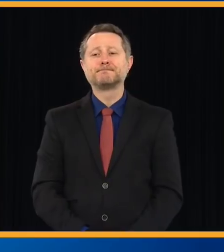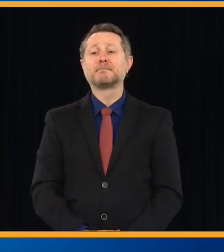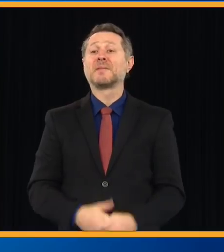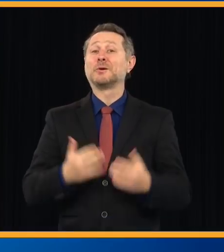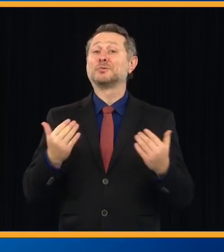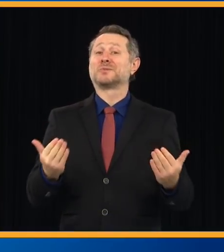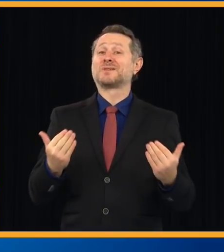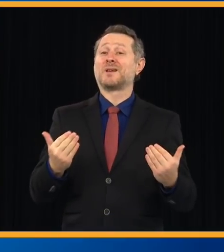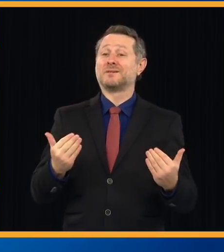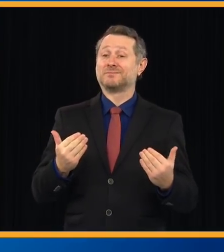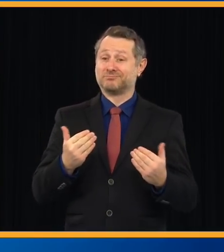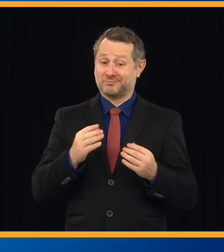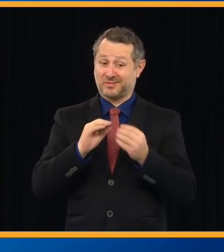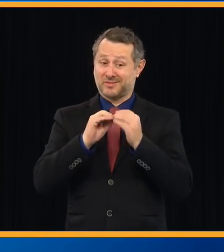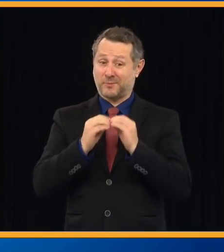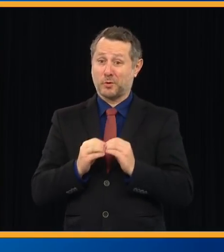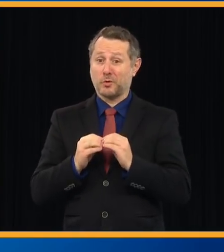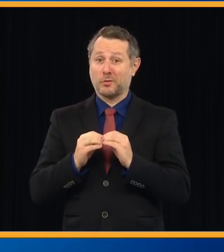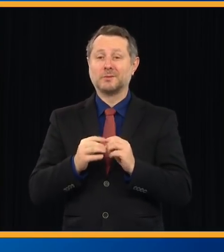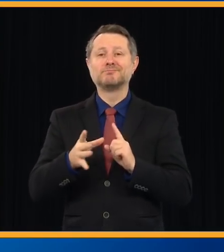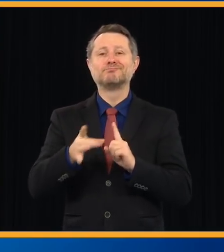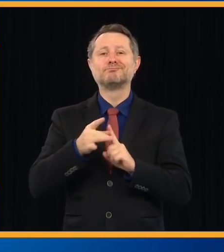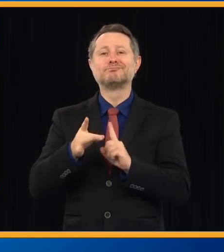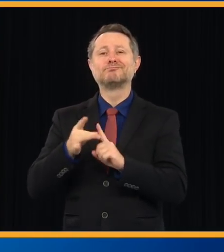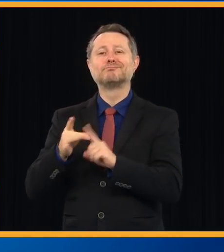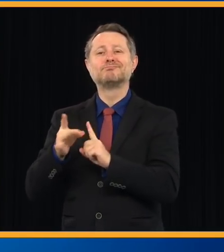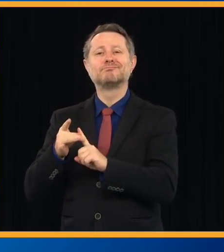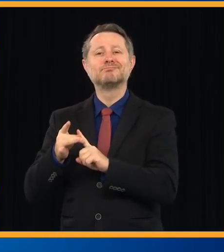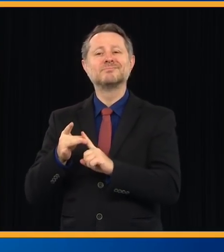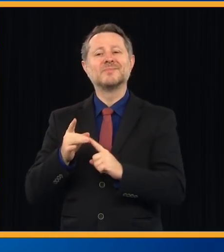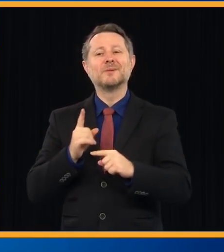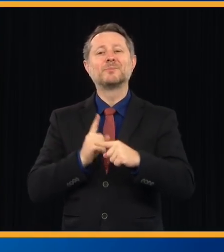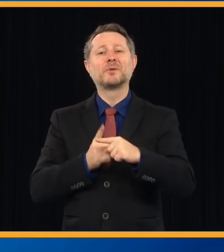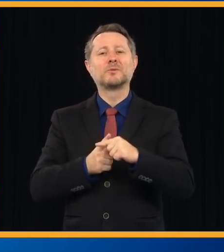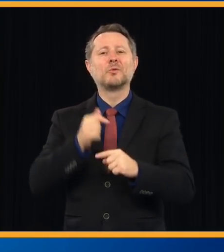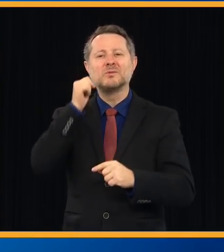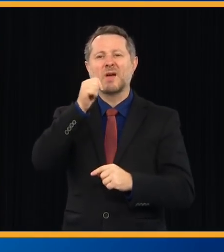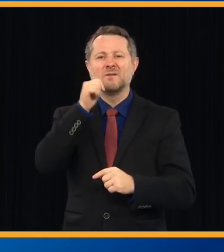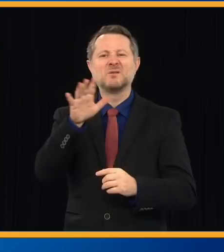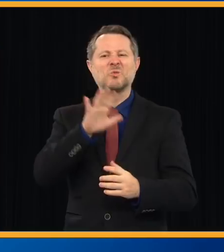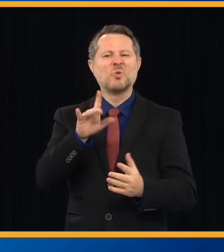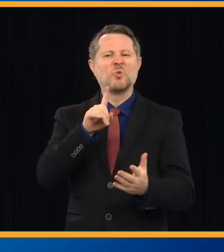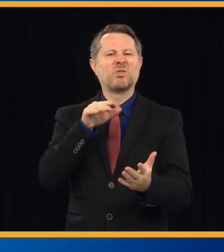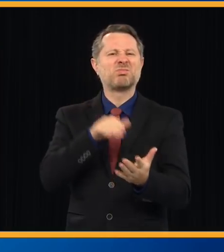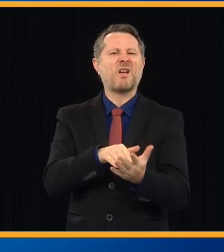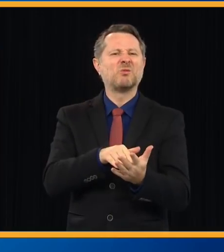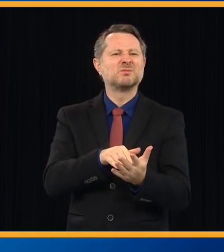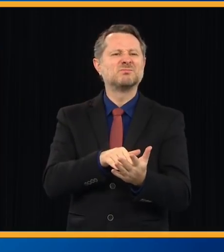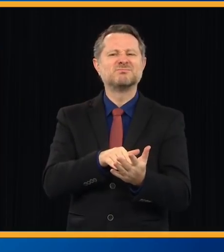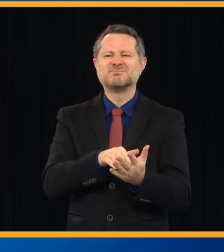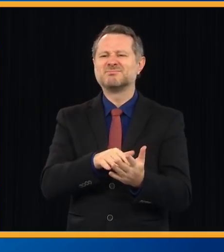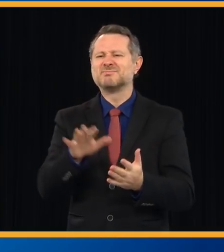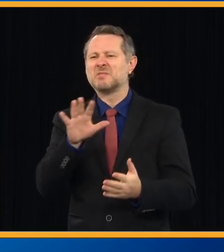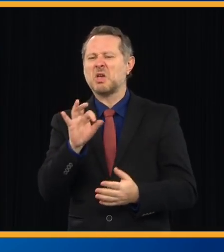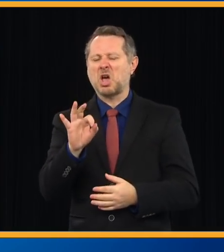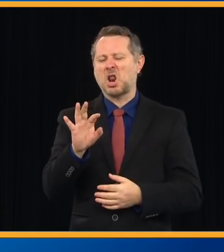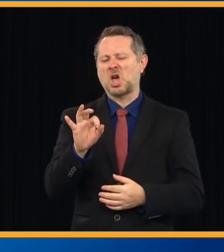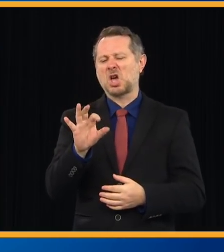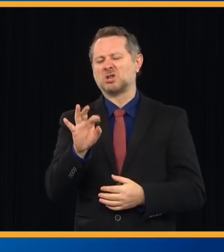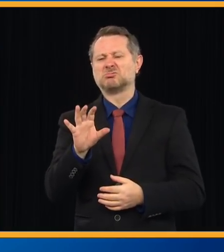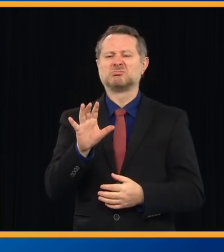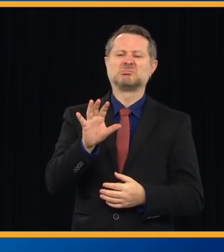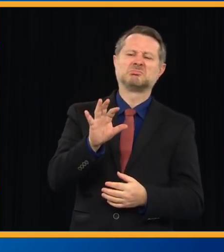now, we're at about 1,000 new cases per day, okay, in the 900s.